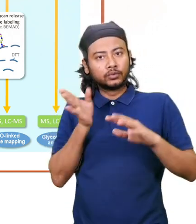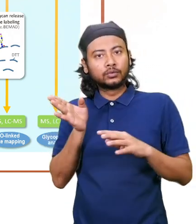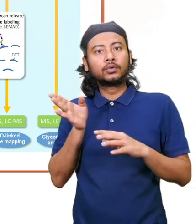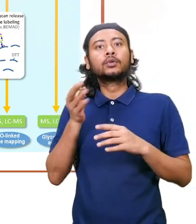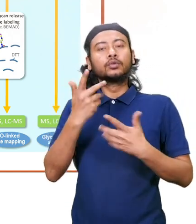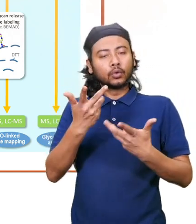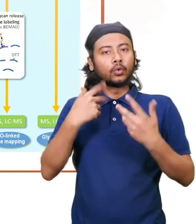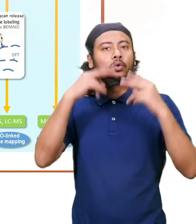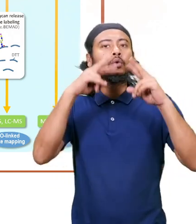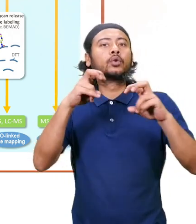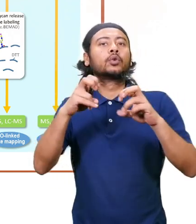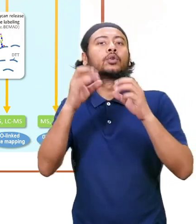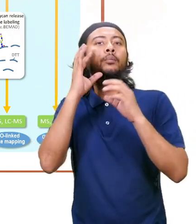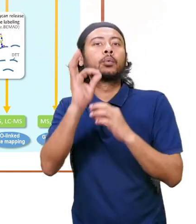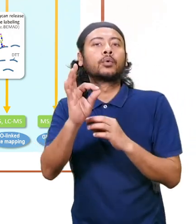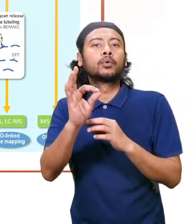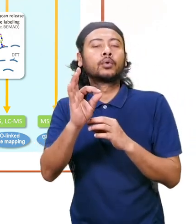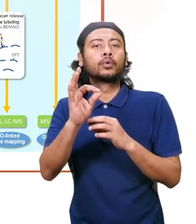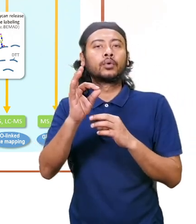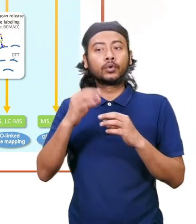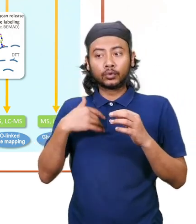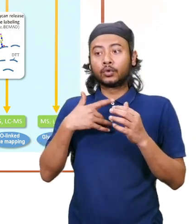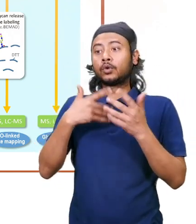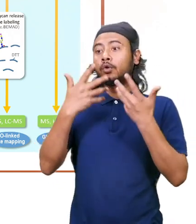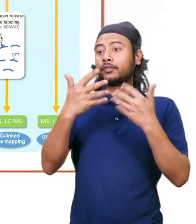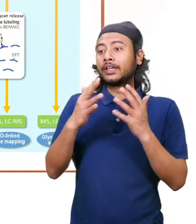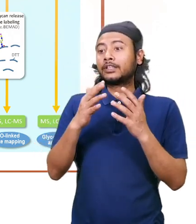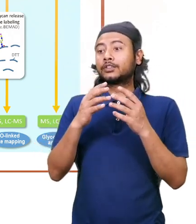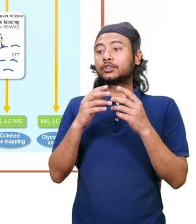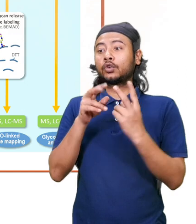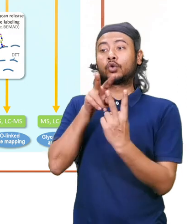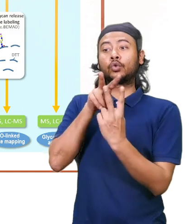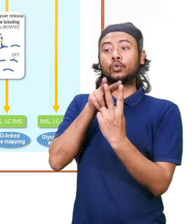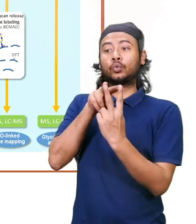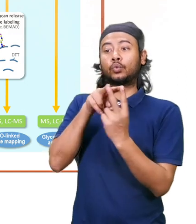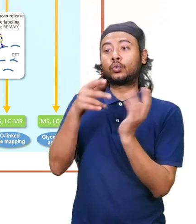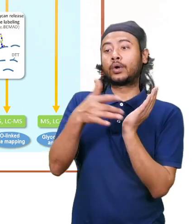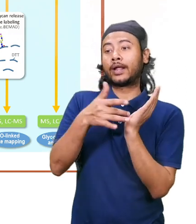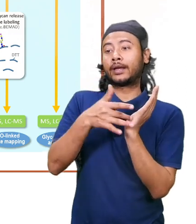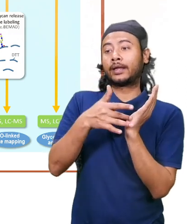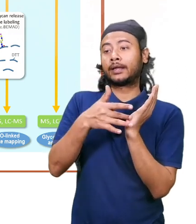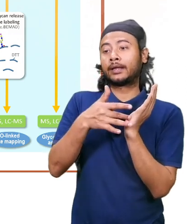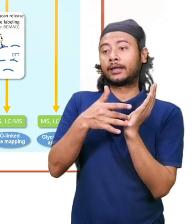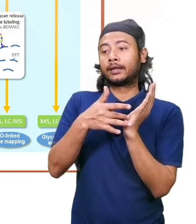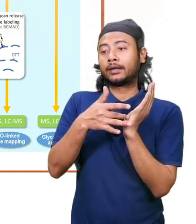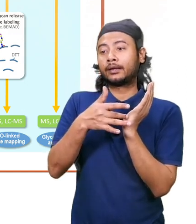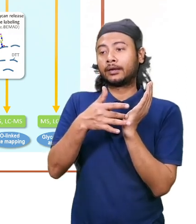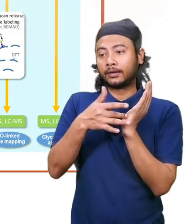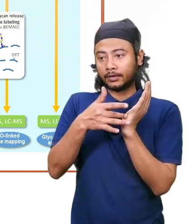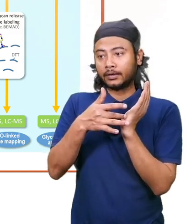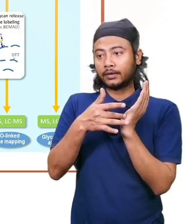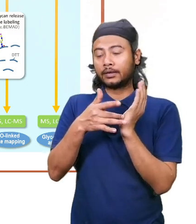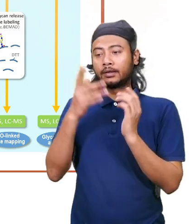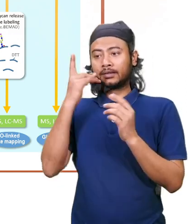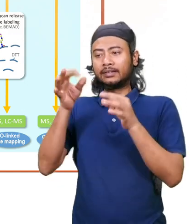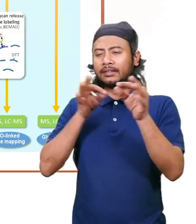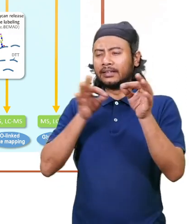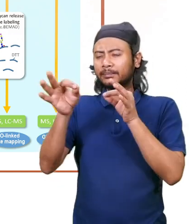glycosylation of human angiotensin converting enzymes. We employed through complementary techniques such as